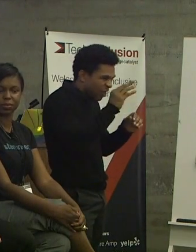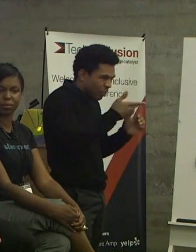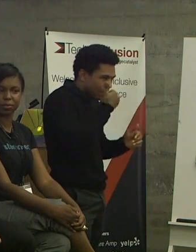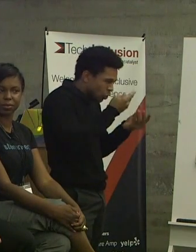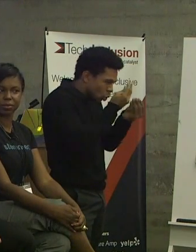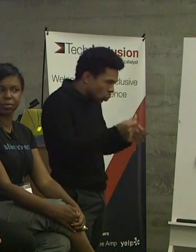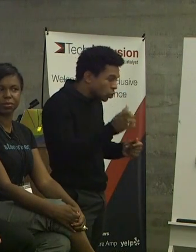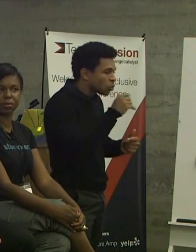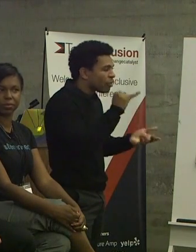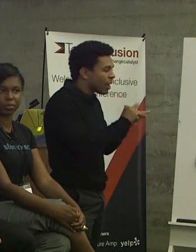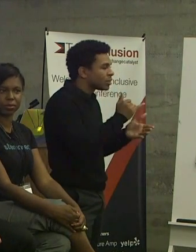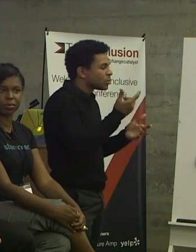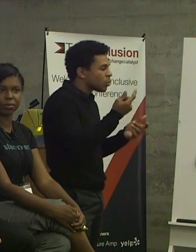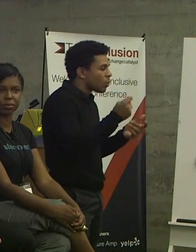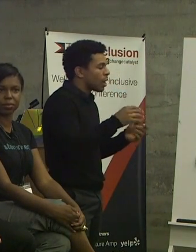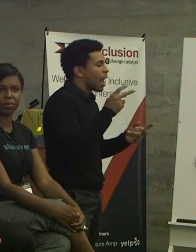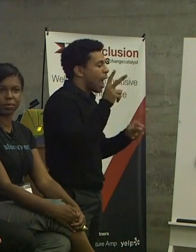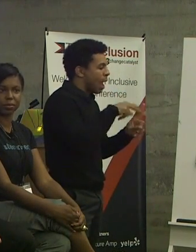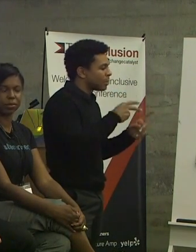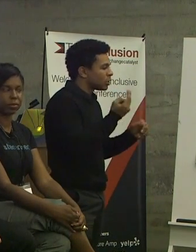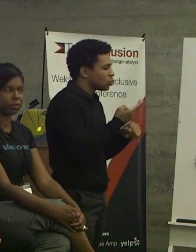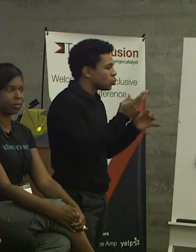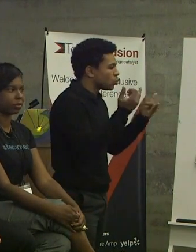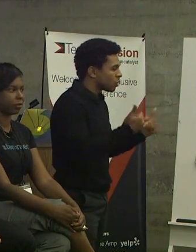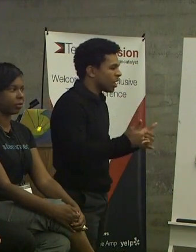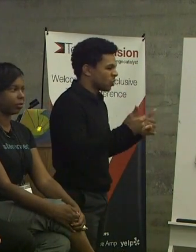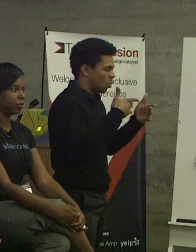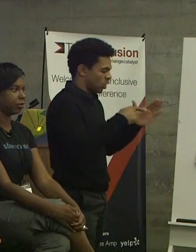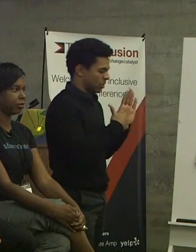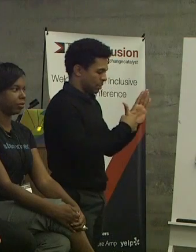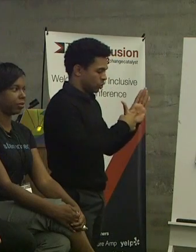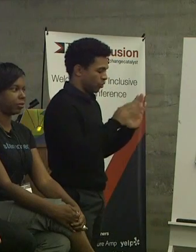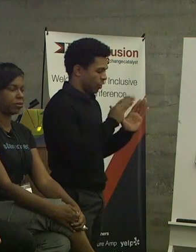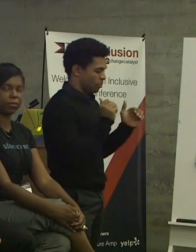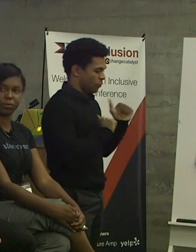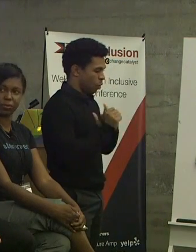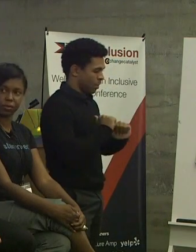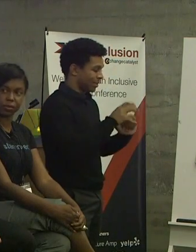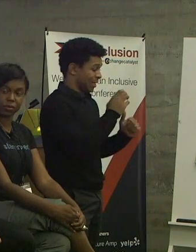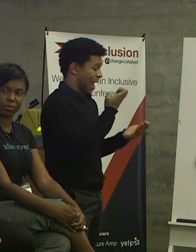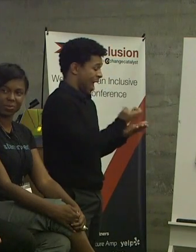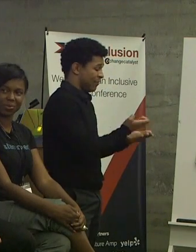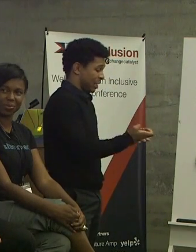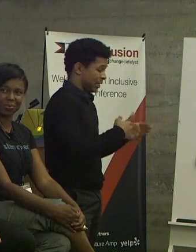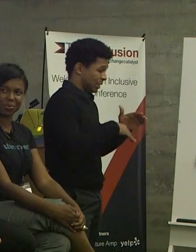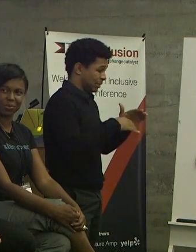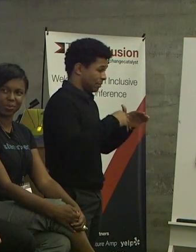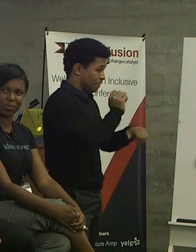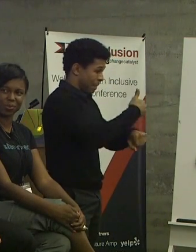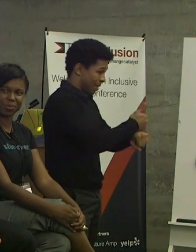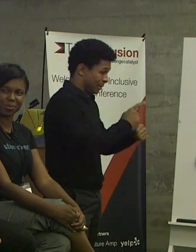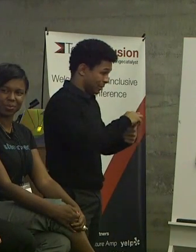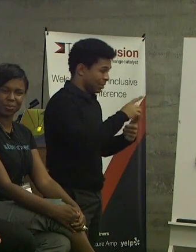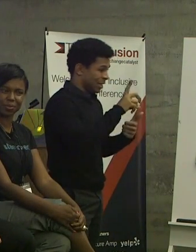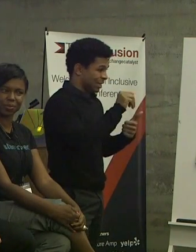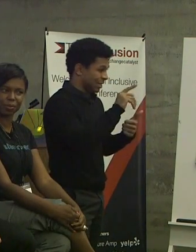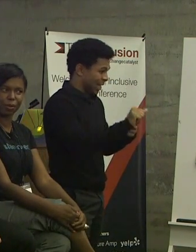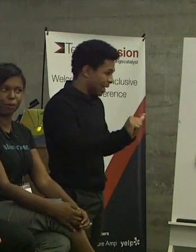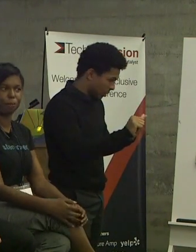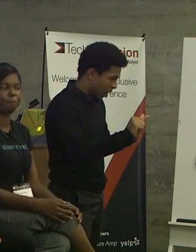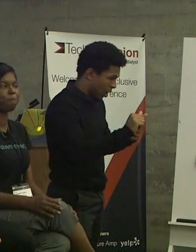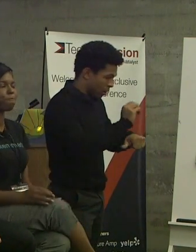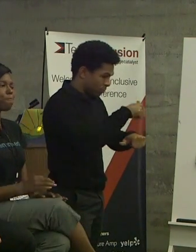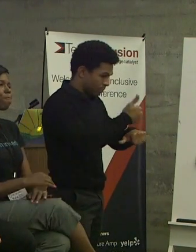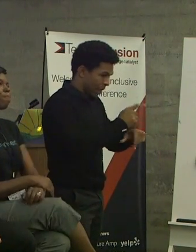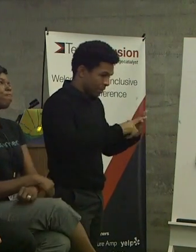use as a way to demonstrate their performance, which is evidence-based, which is data-driven, which is not about proxies for